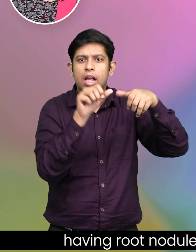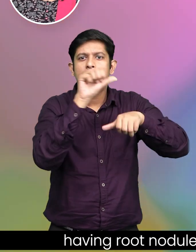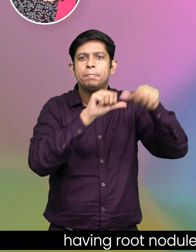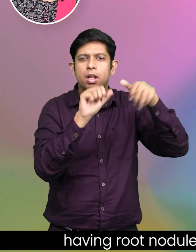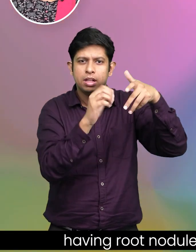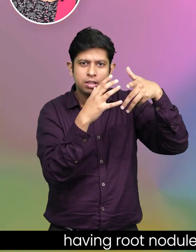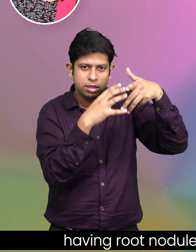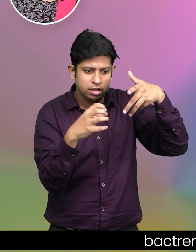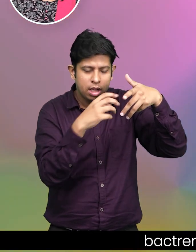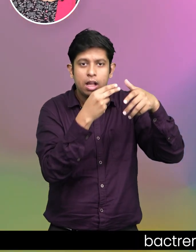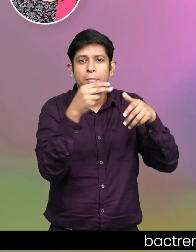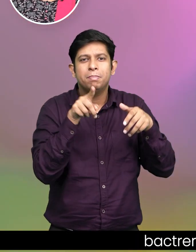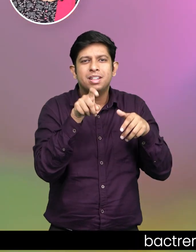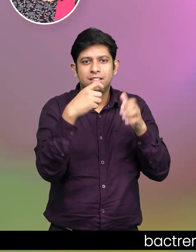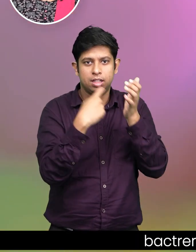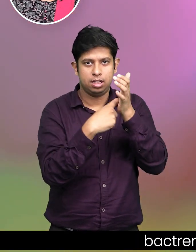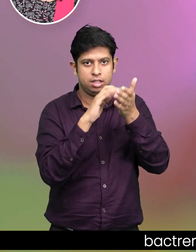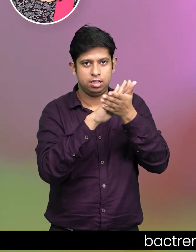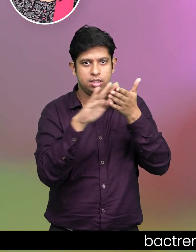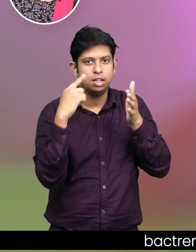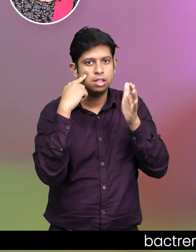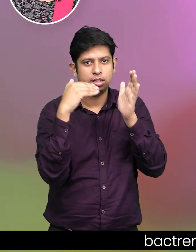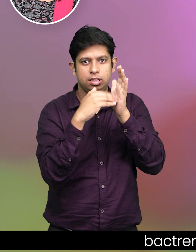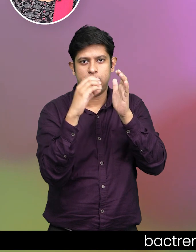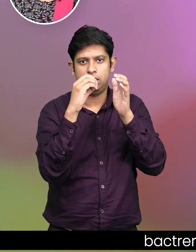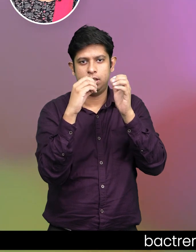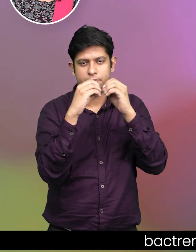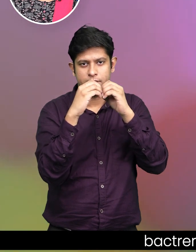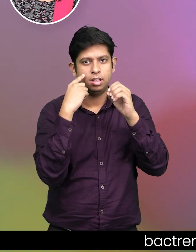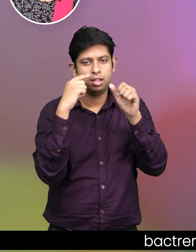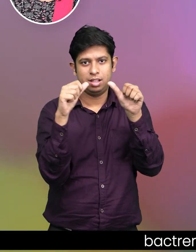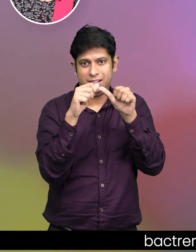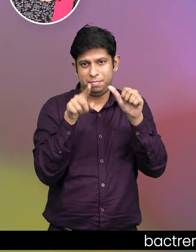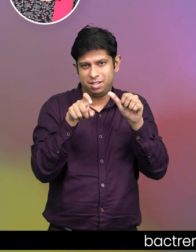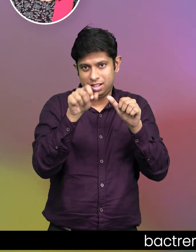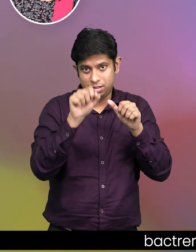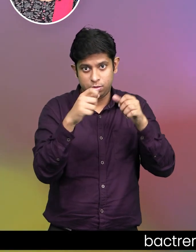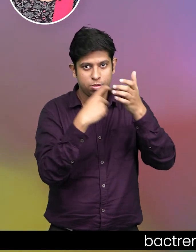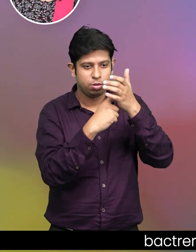attract rhizobia bacteria into the root surroundings.